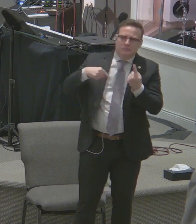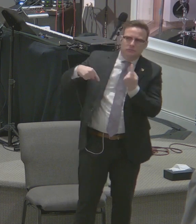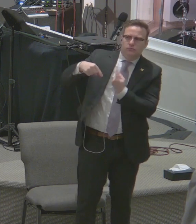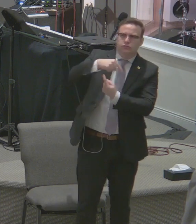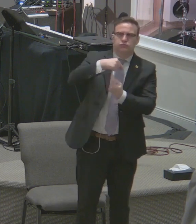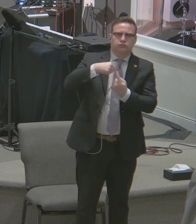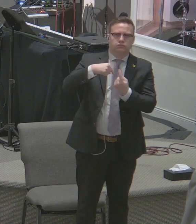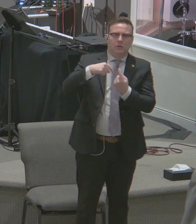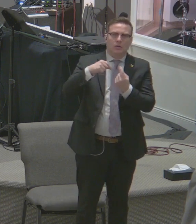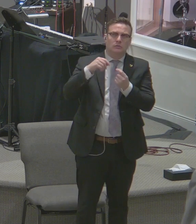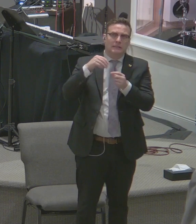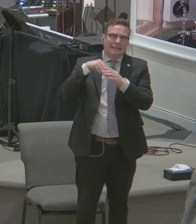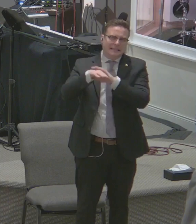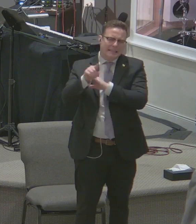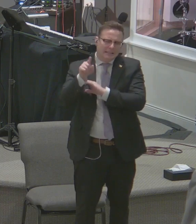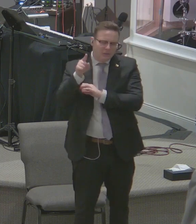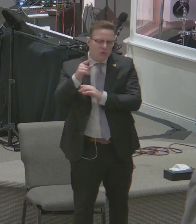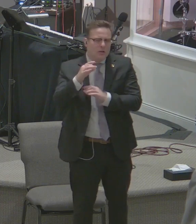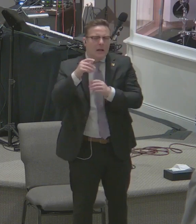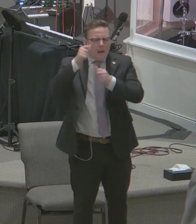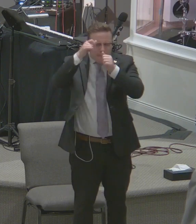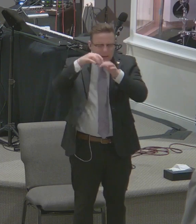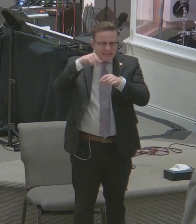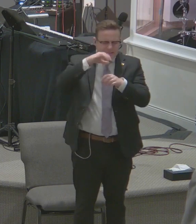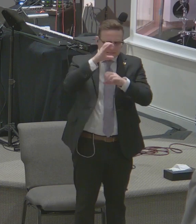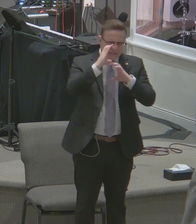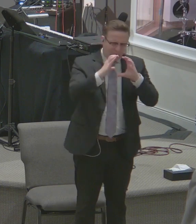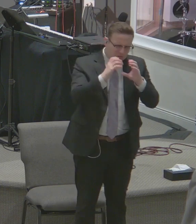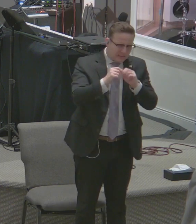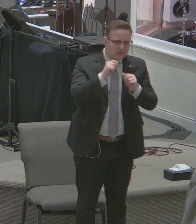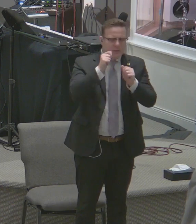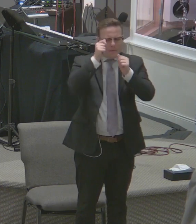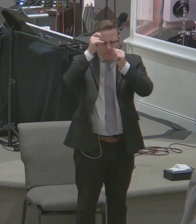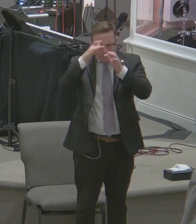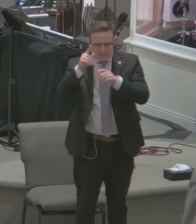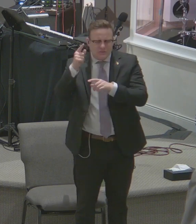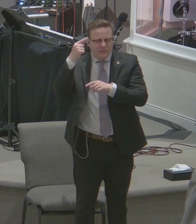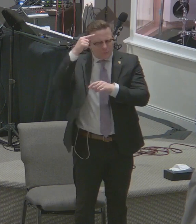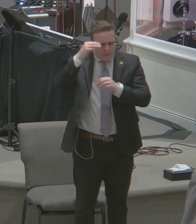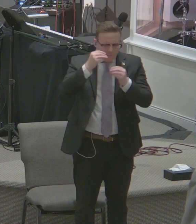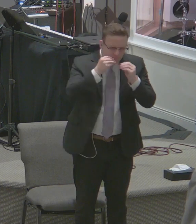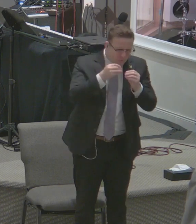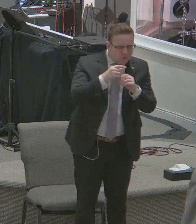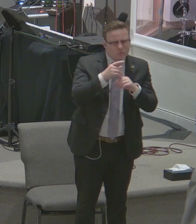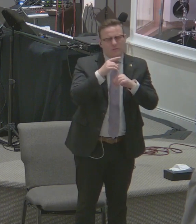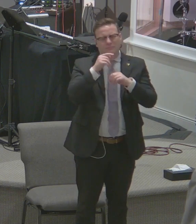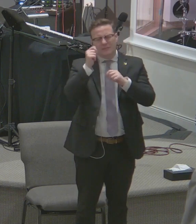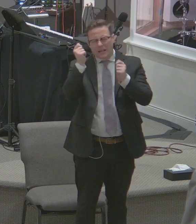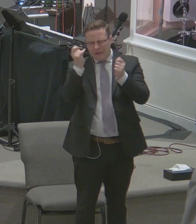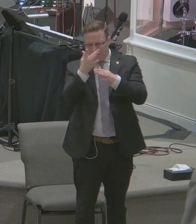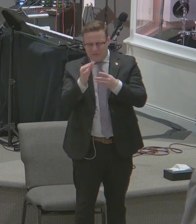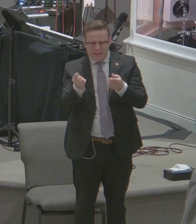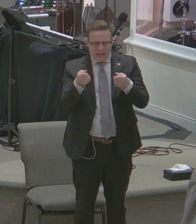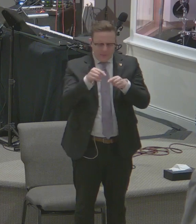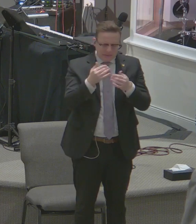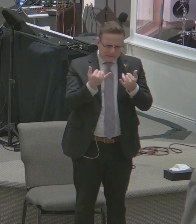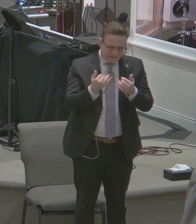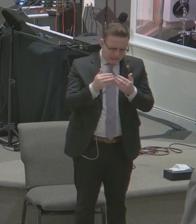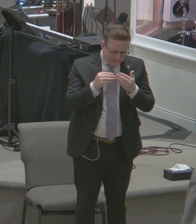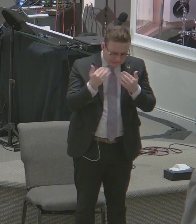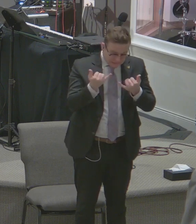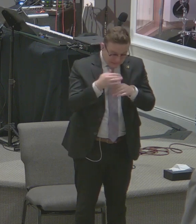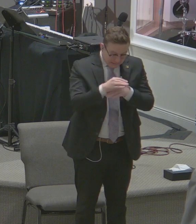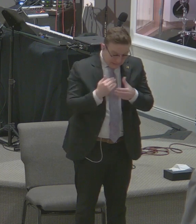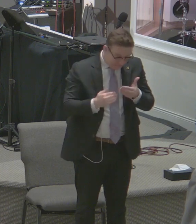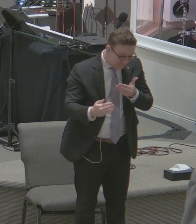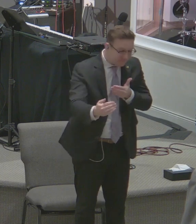pray for this, Lord. Bless our fellowship, our conversation. Thank you for the hands that have prepared what we're about to partake of, Lord. And thank you for being so